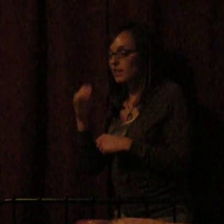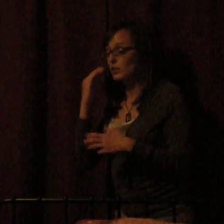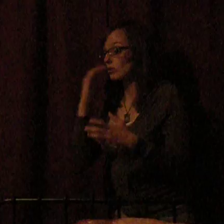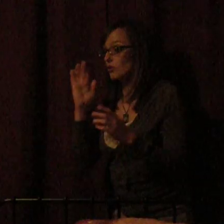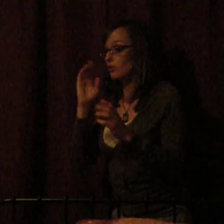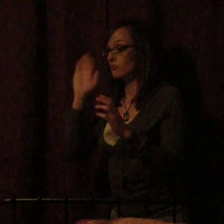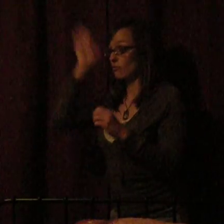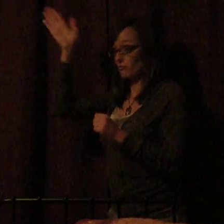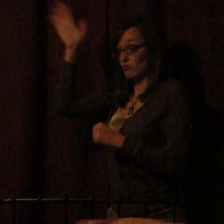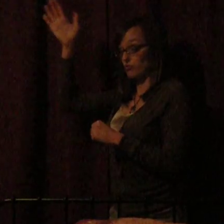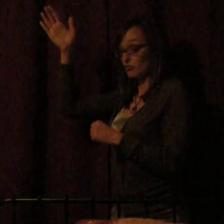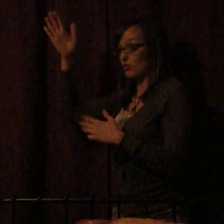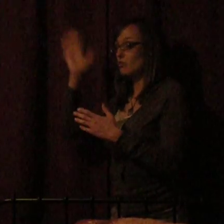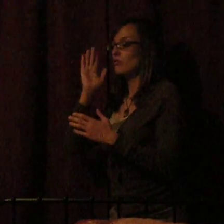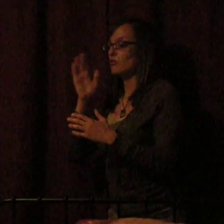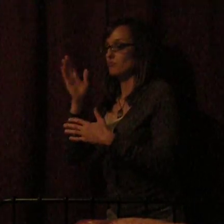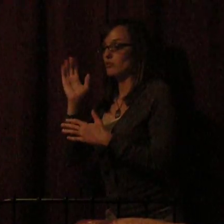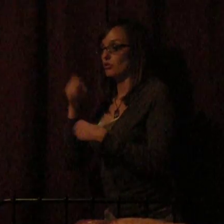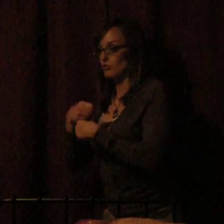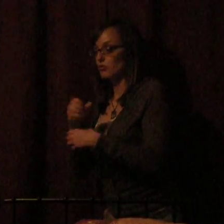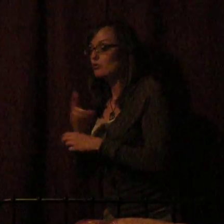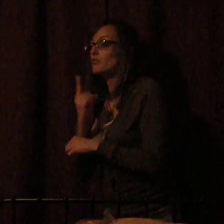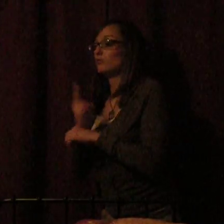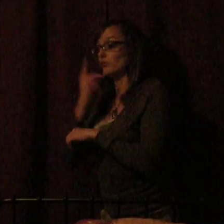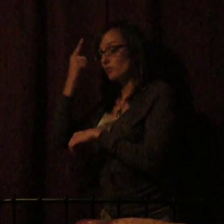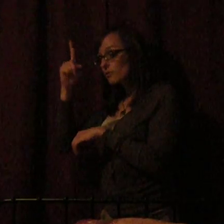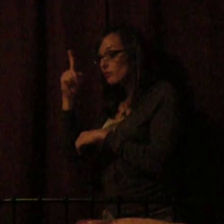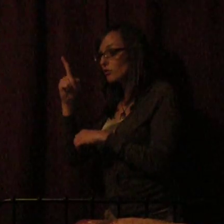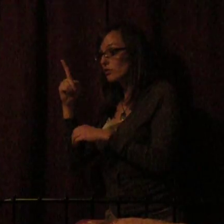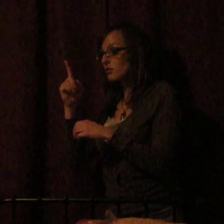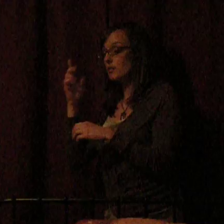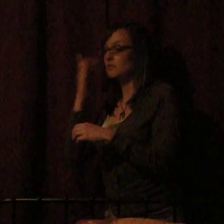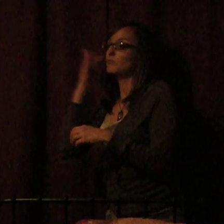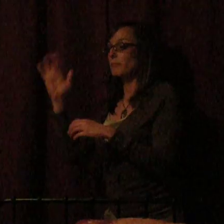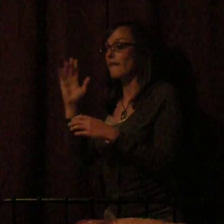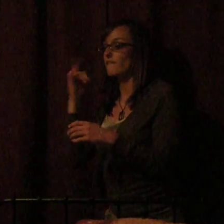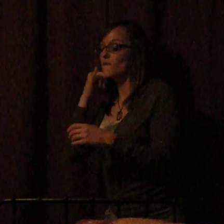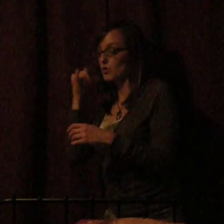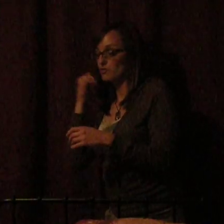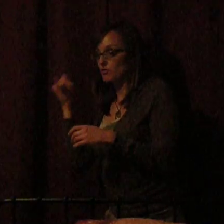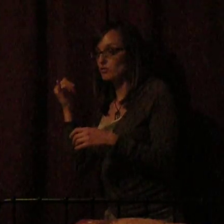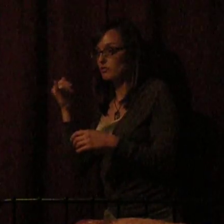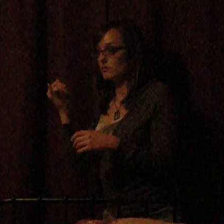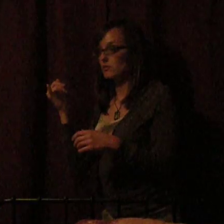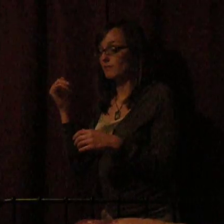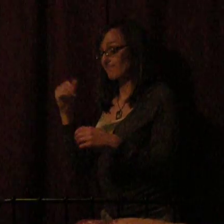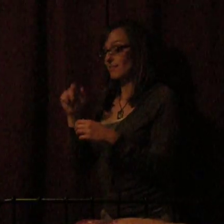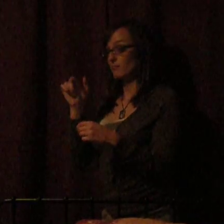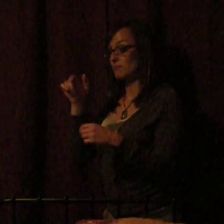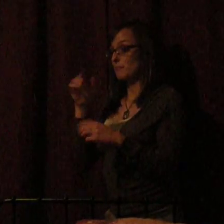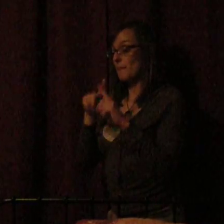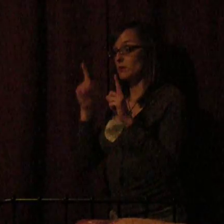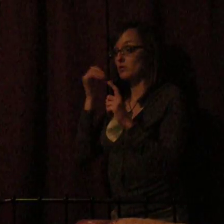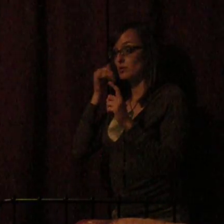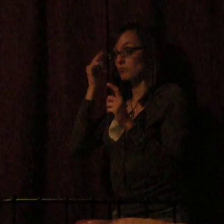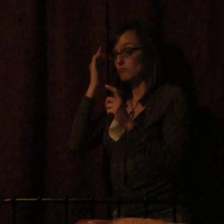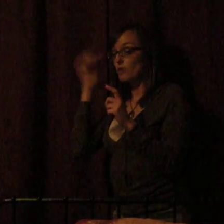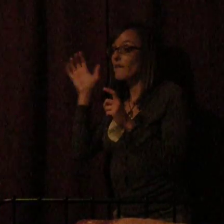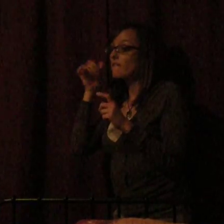for example. But they certainly don't work without liquid crystals to allow you to interface with the electronics through the